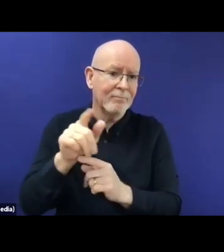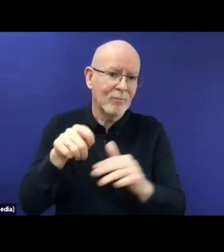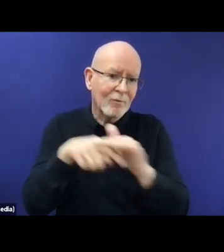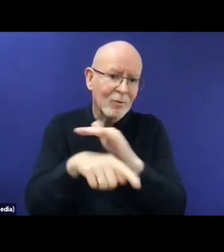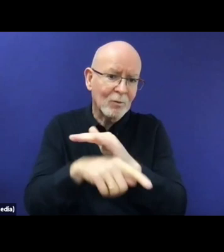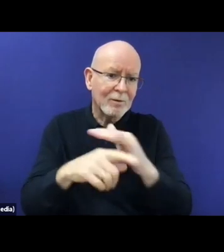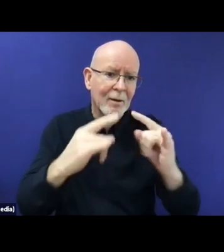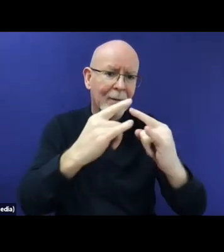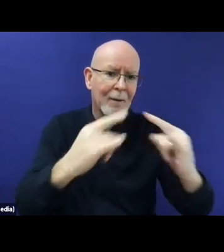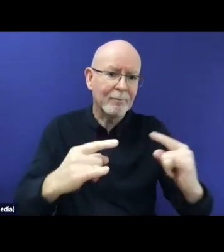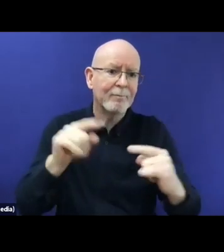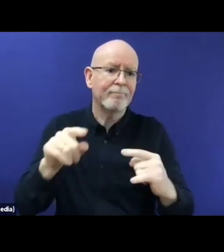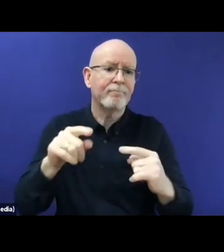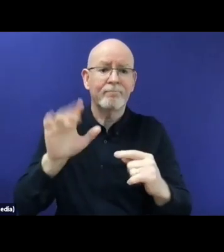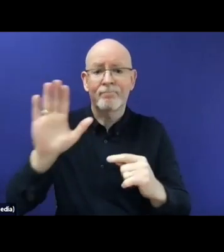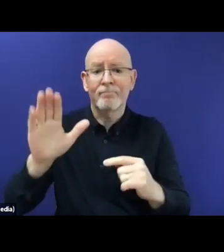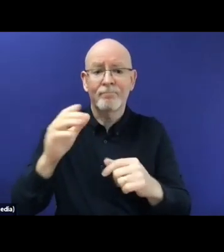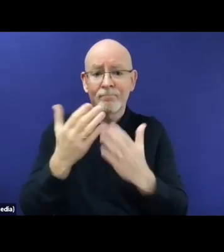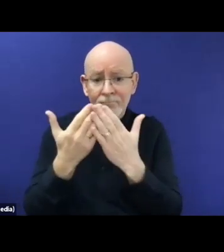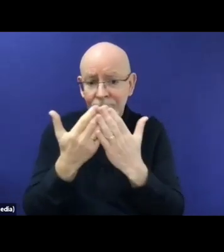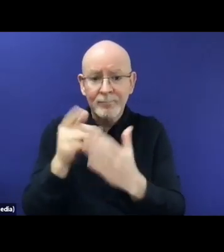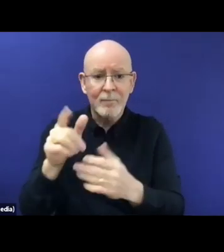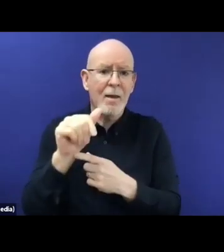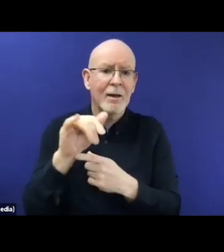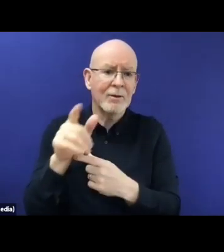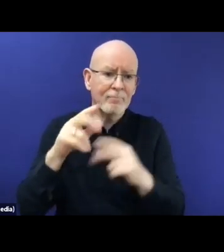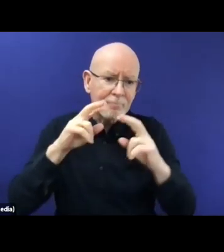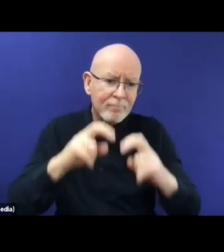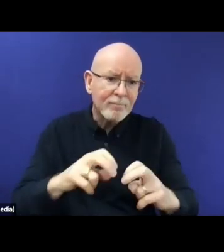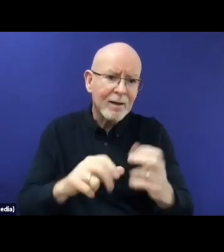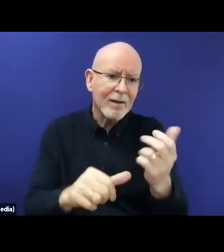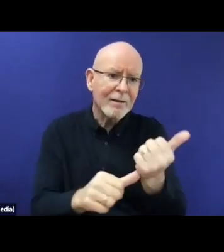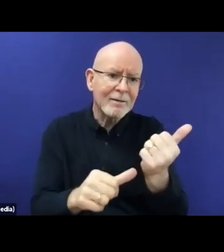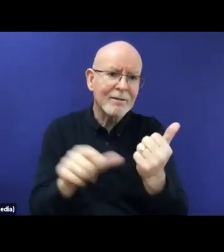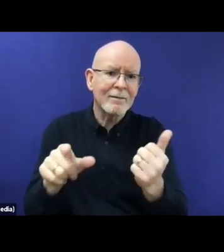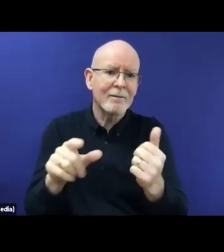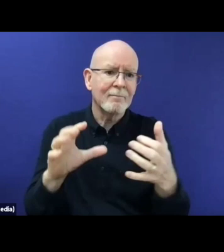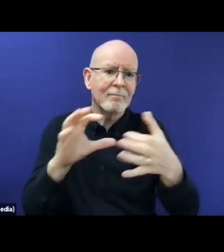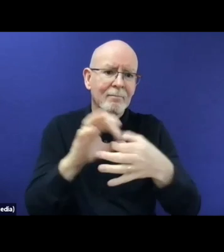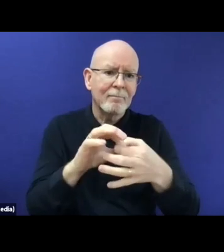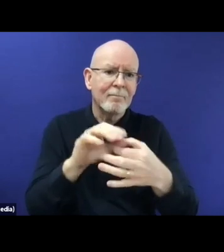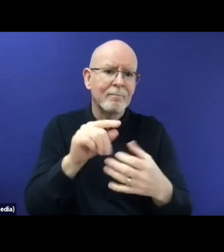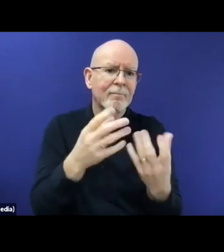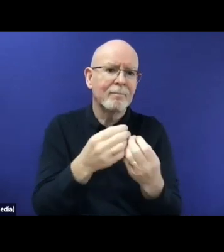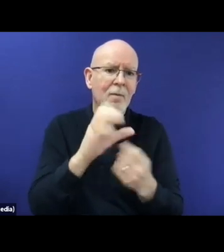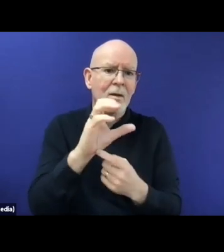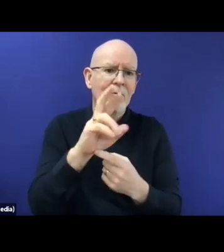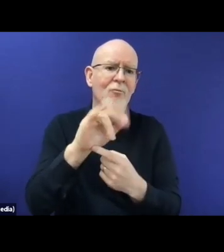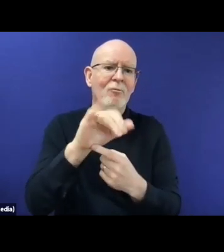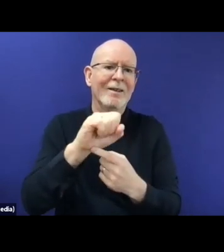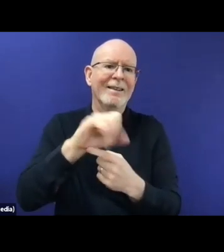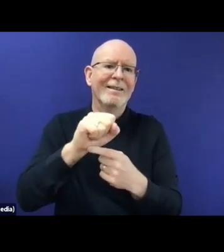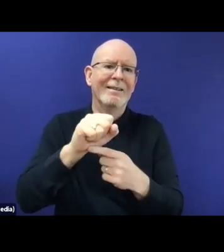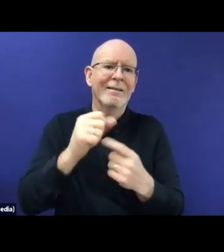education systems and gender equality initiatives. Currently, he is busy writing an article on how durable solutions on offer